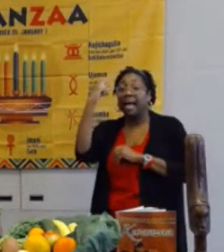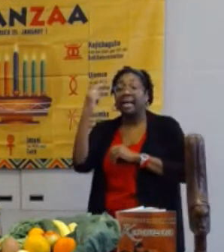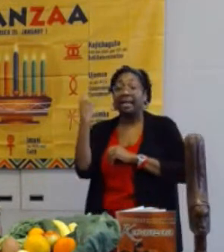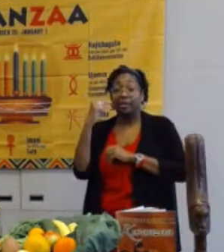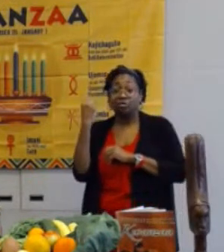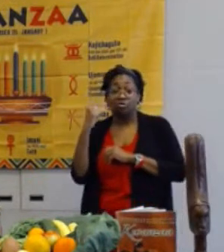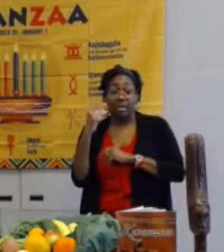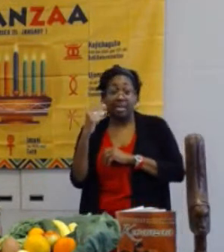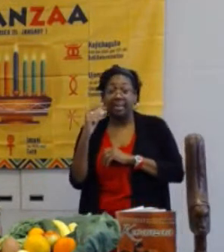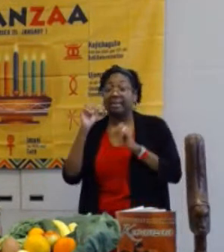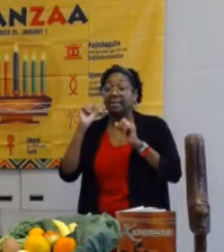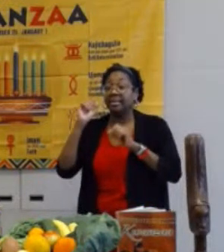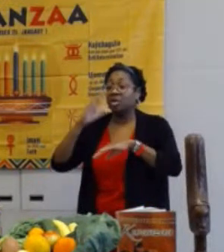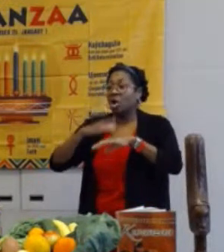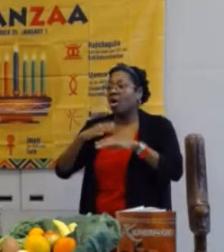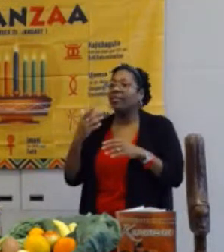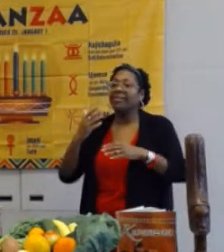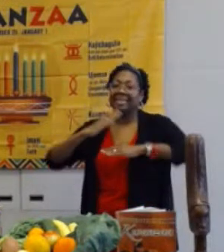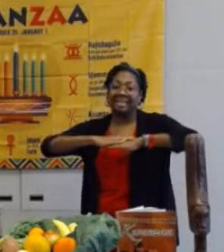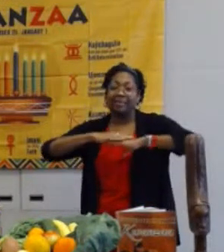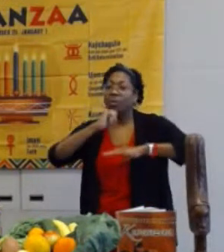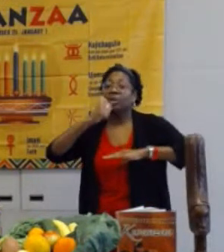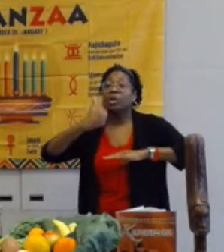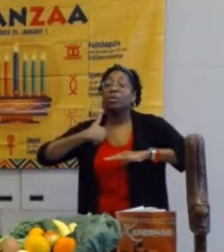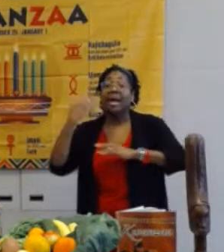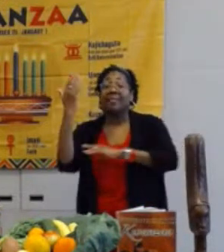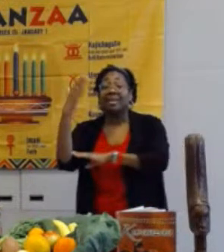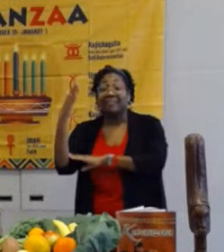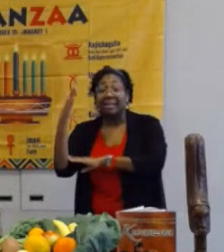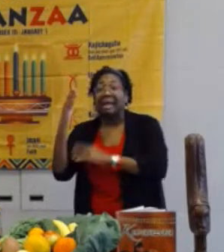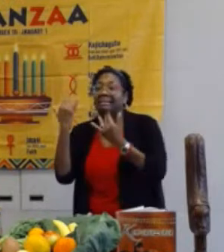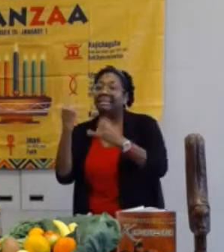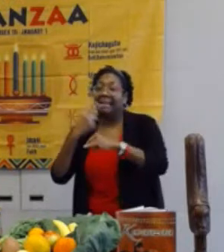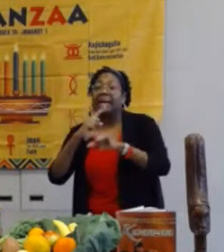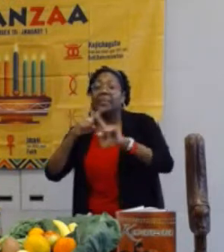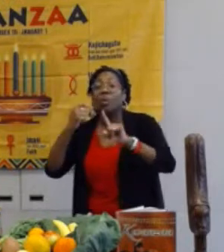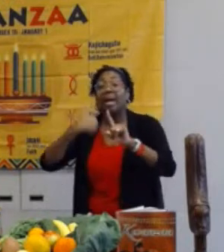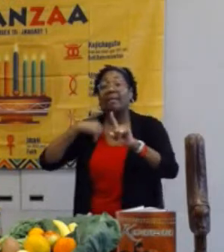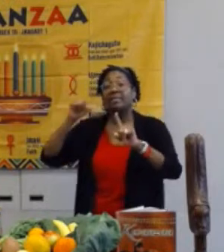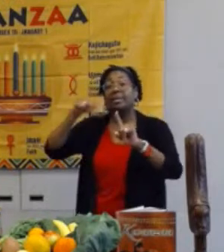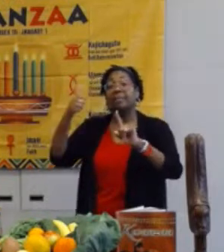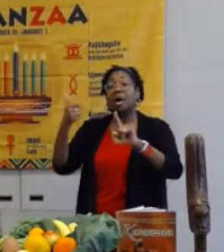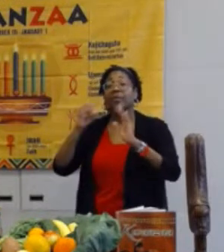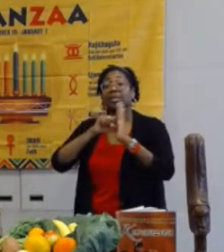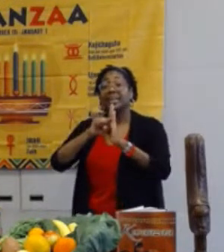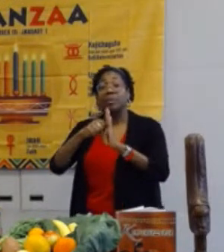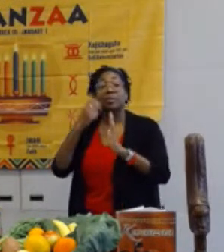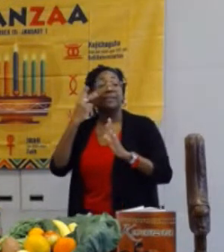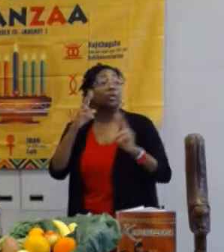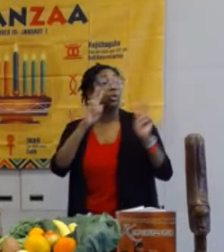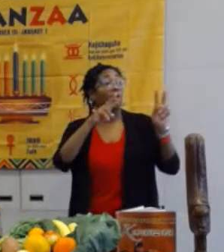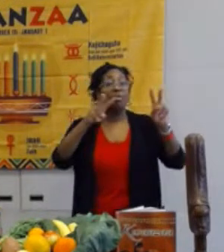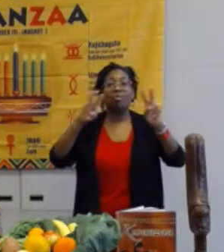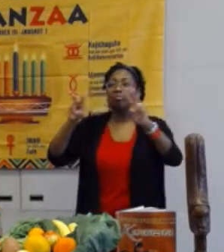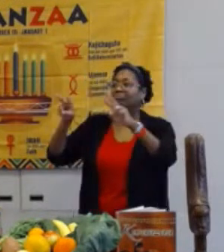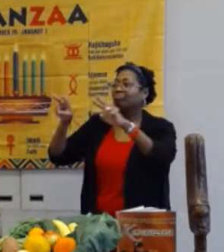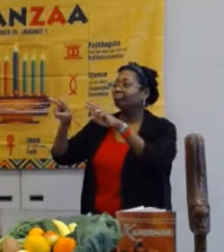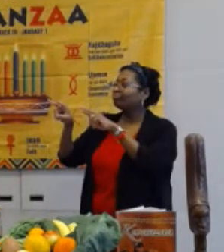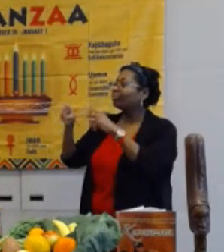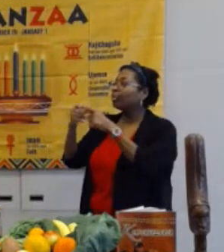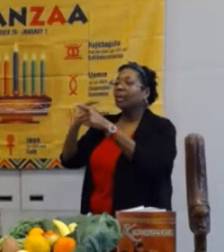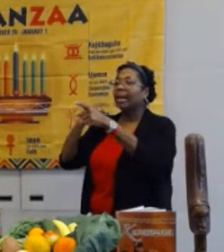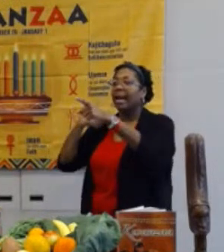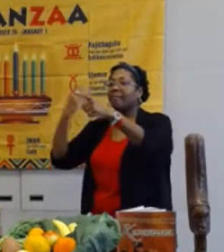be placed on your table. We don't have a flag today, but we have some other symbols that represent Kwanzaa. If you look around the room, we